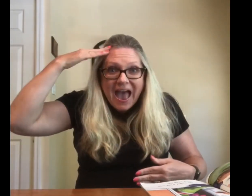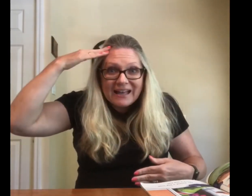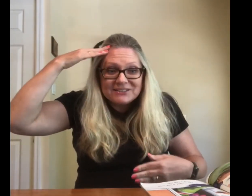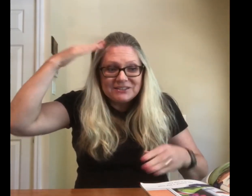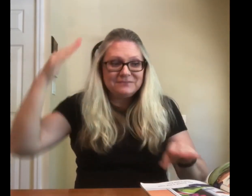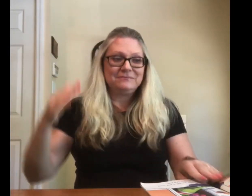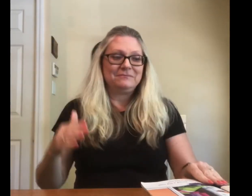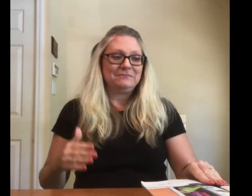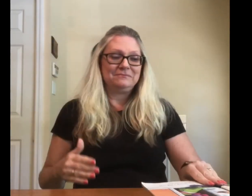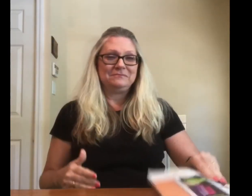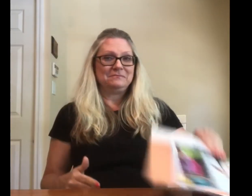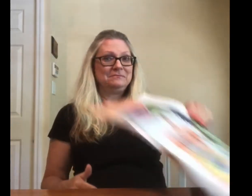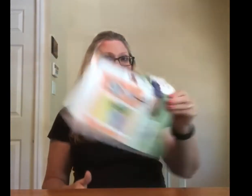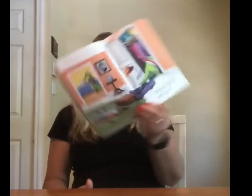hat.